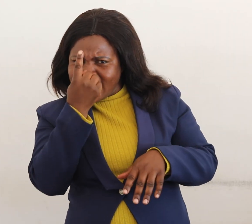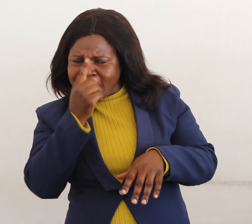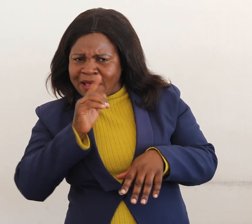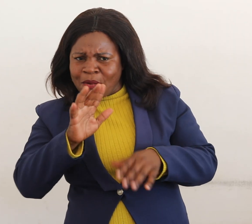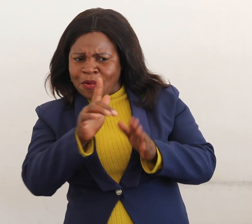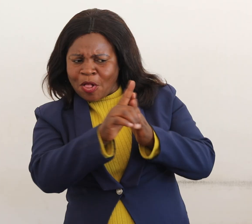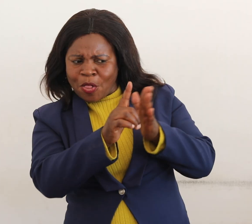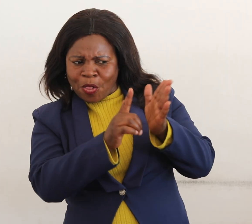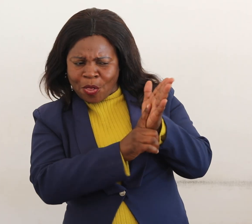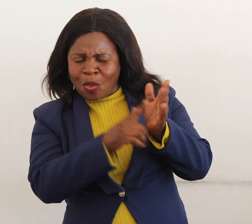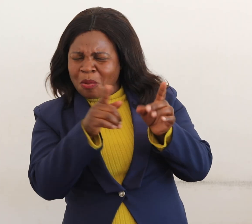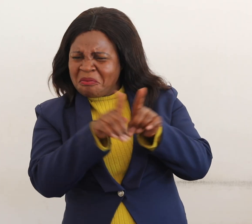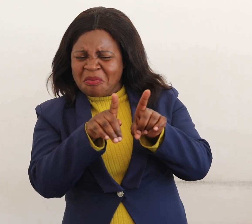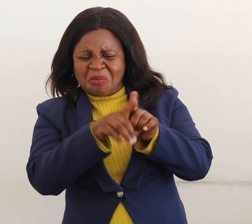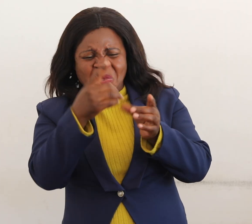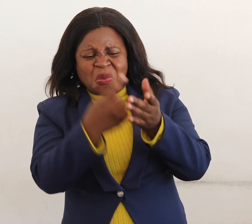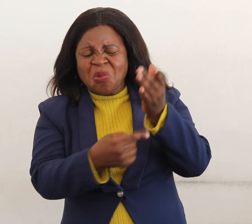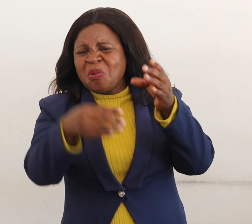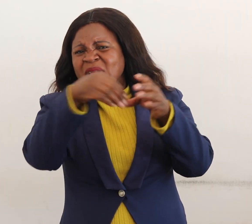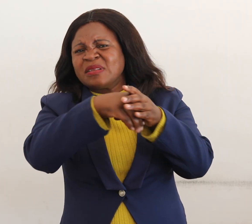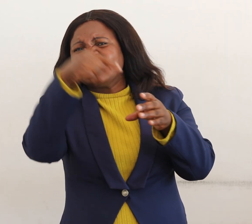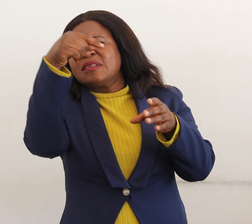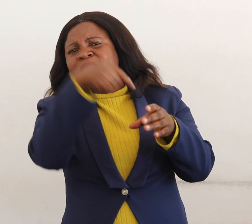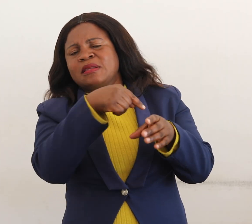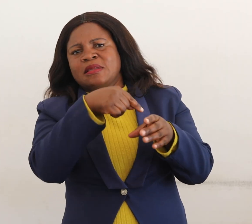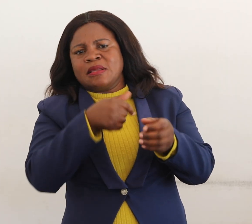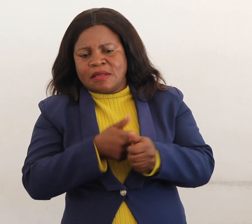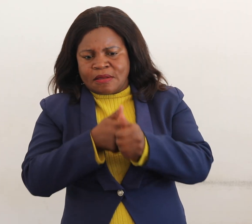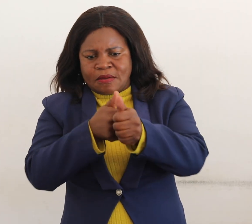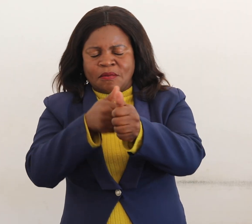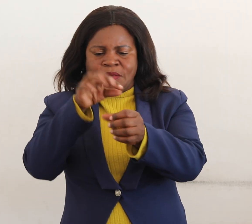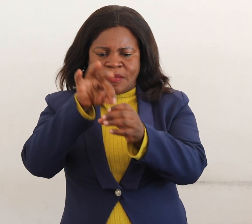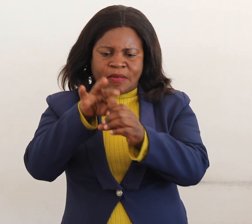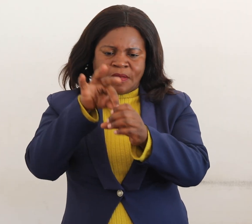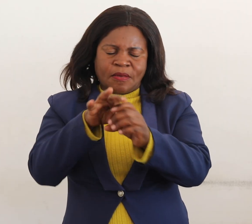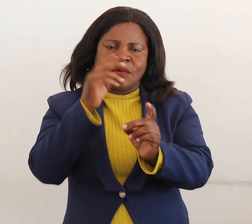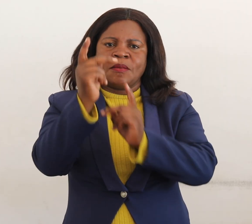its provisions relating to the electoral process.